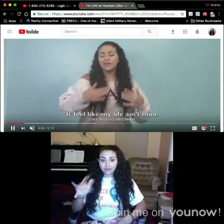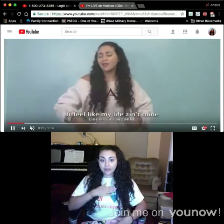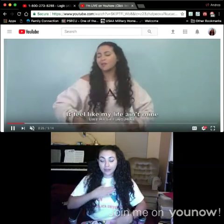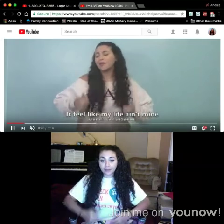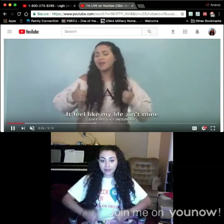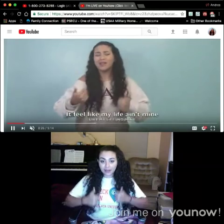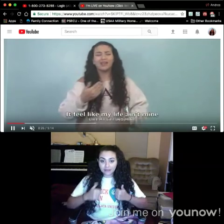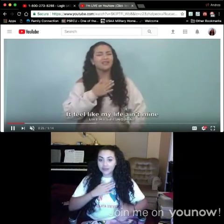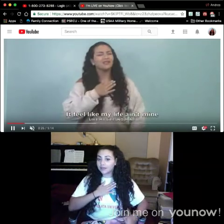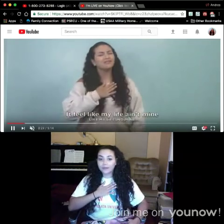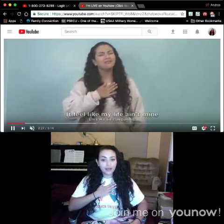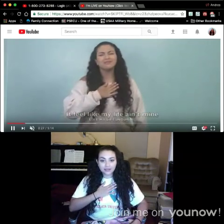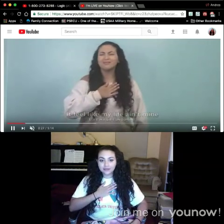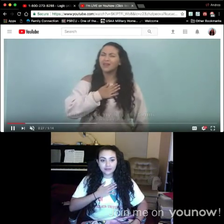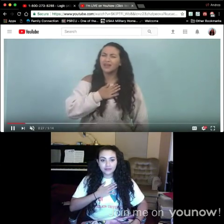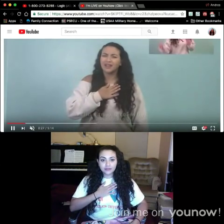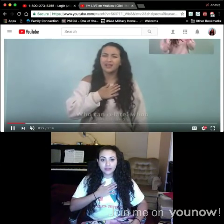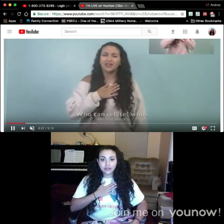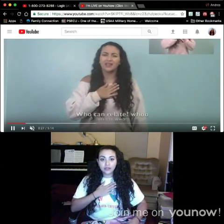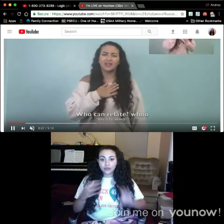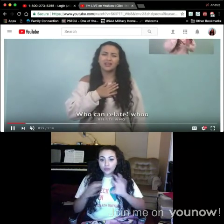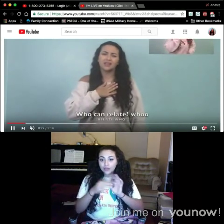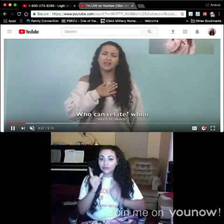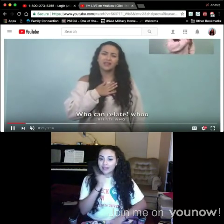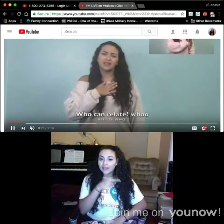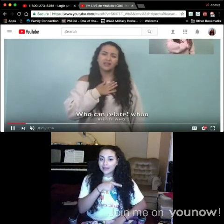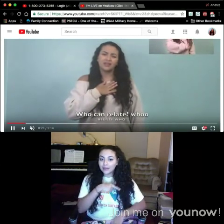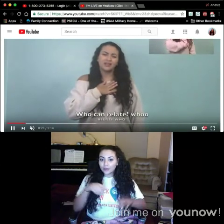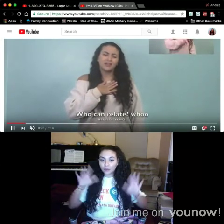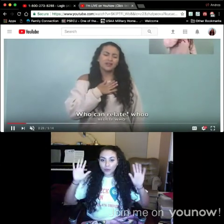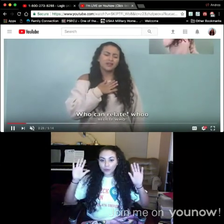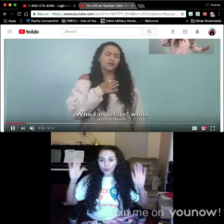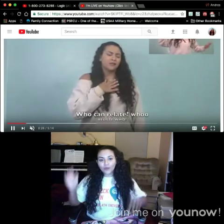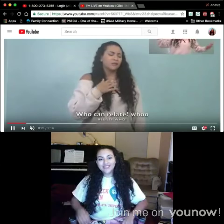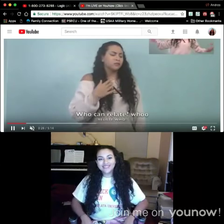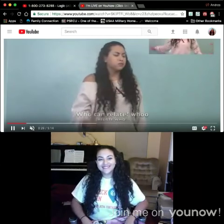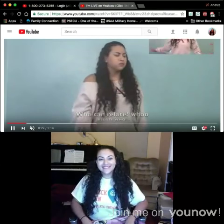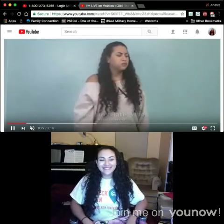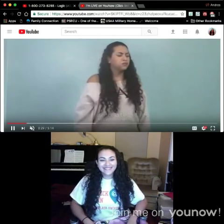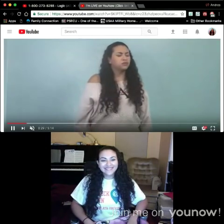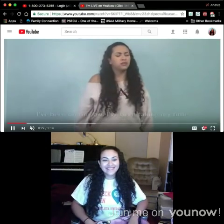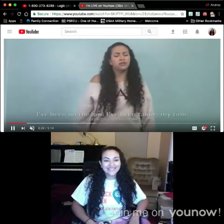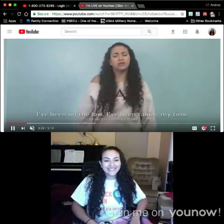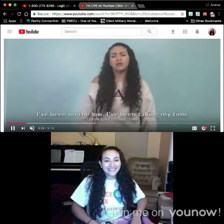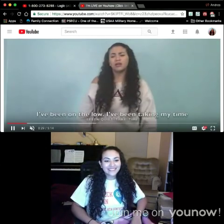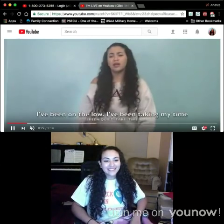It felt like my life ain't mine. Who can relate? Ooh!